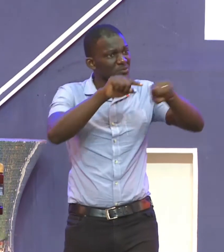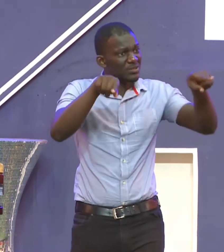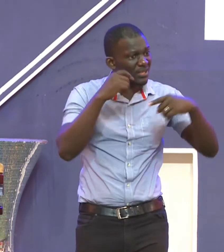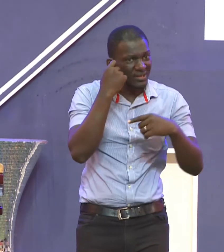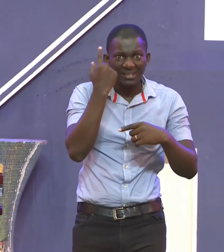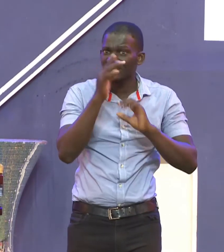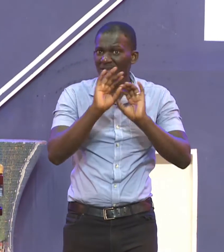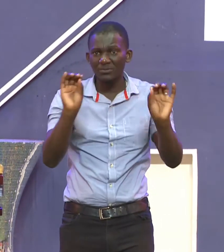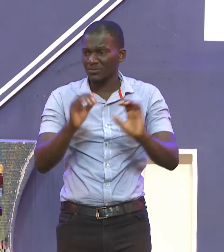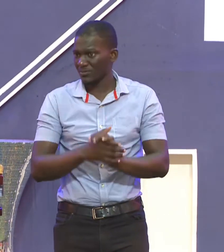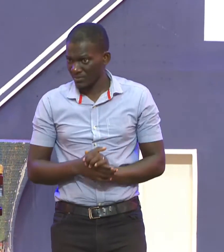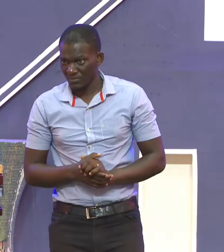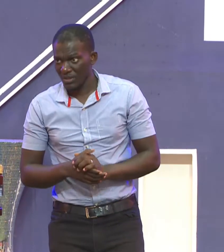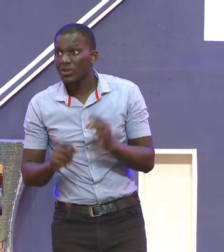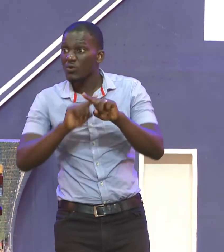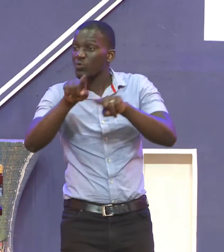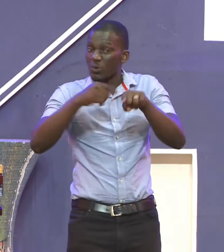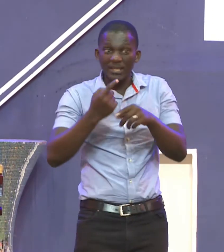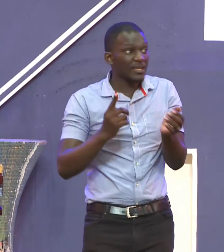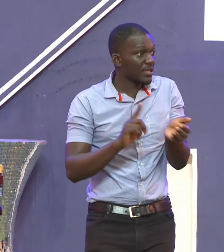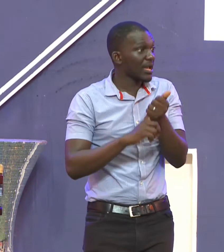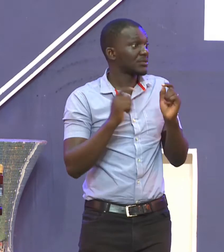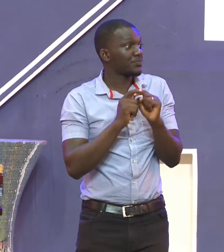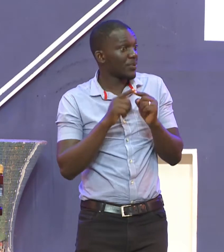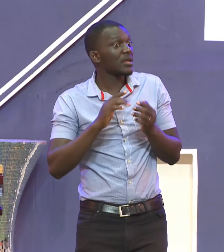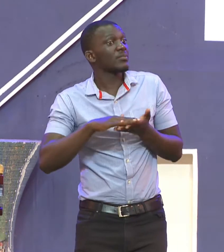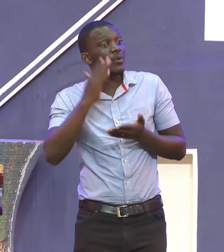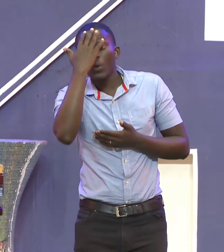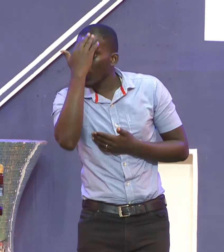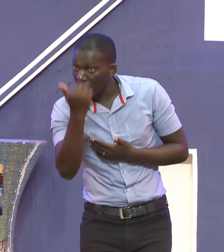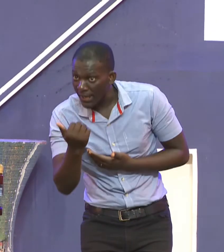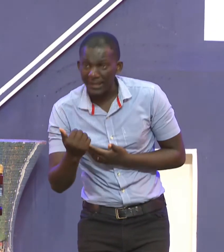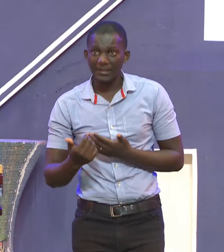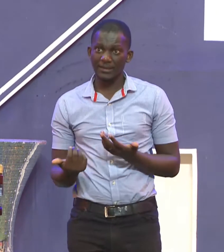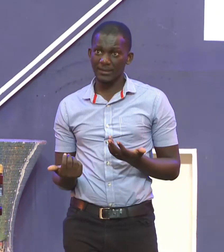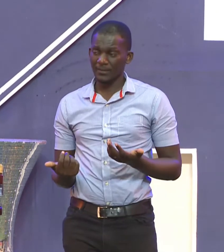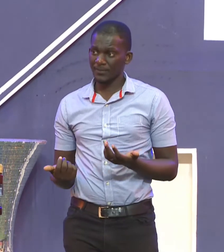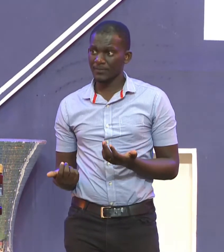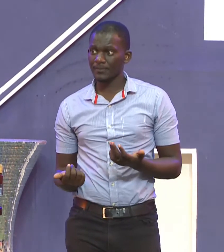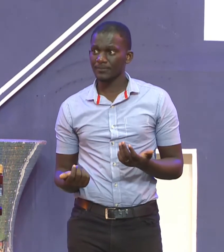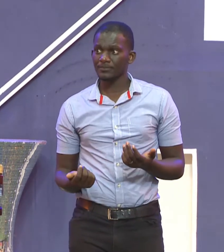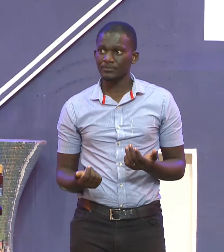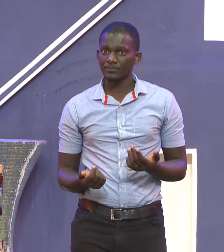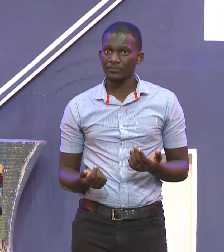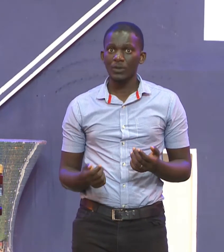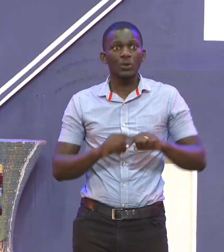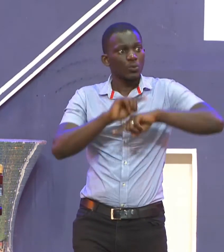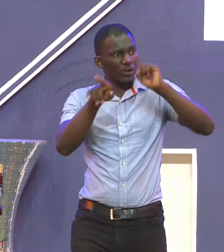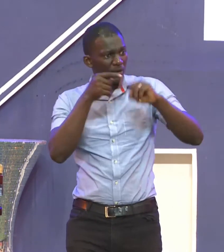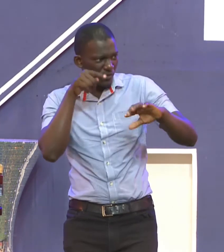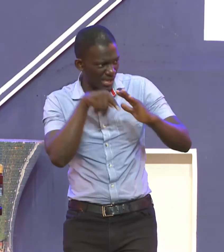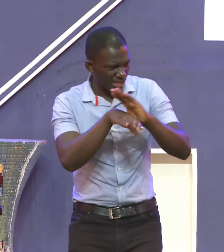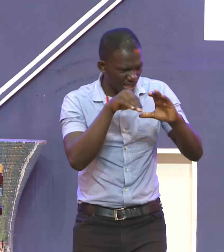most painful thing yet. Fa baba singo kuluma kubanga, it is us that get more pain because tuba tuyingide mu